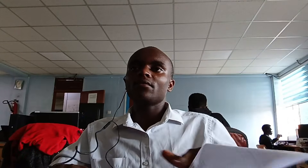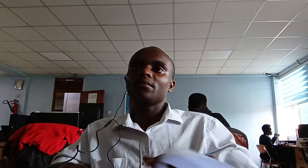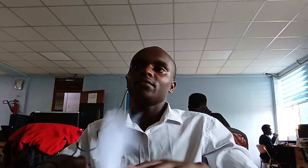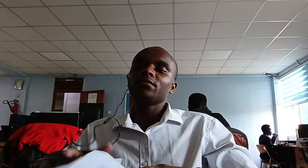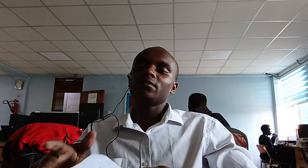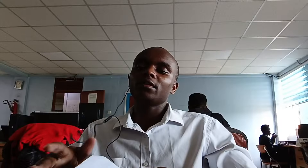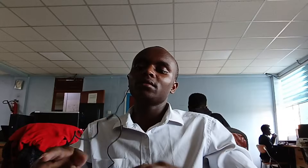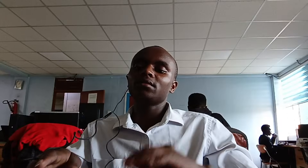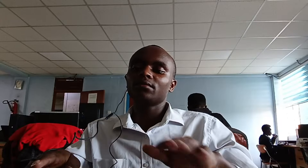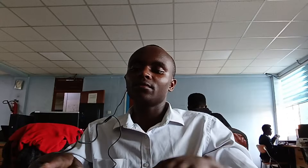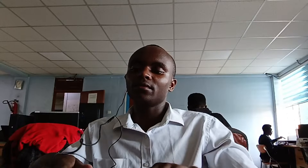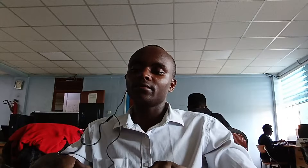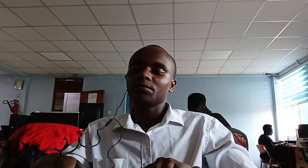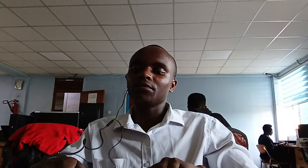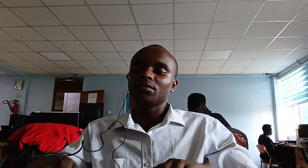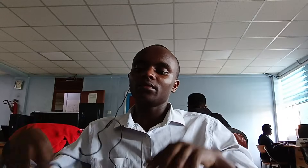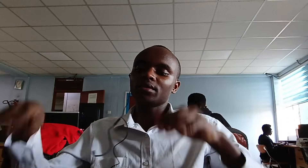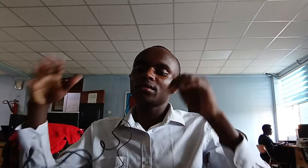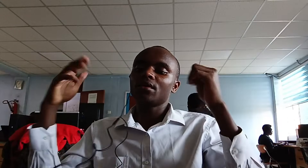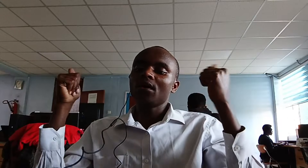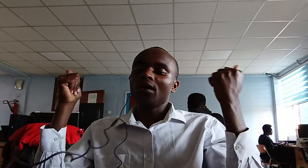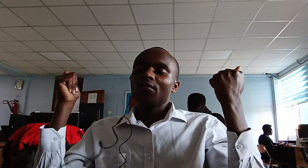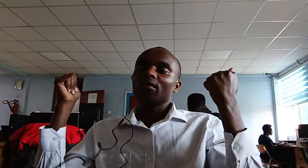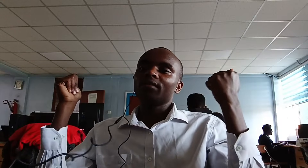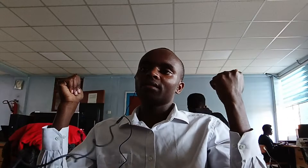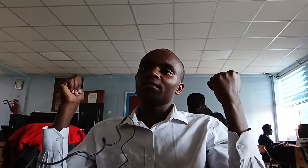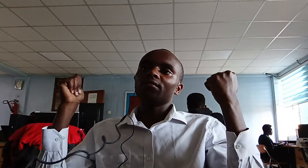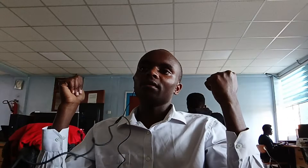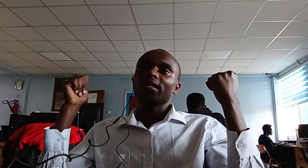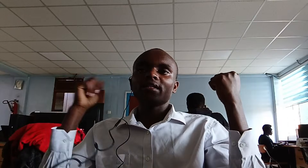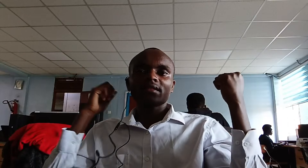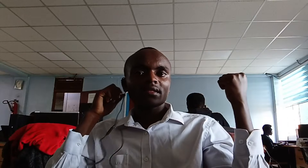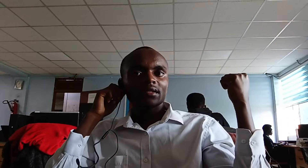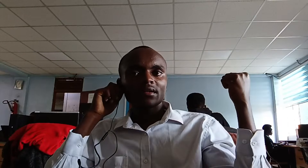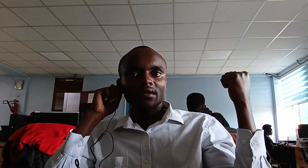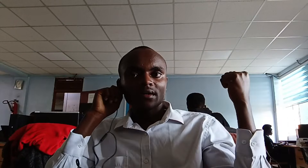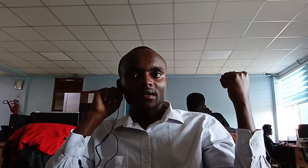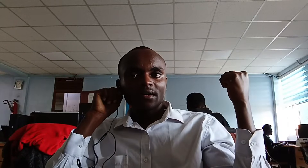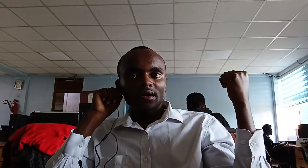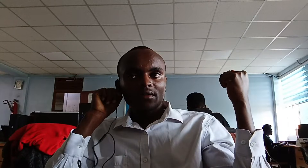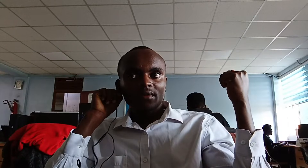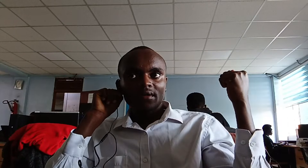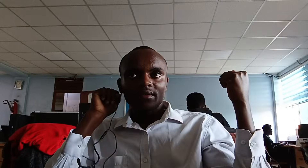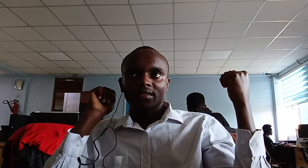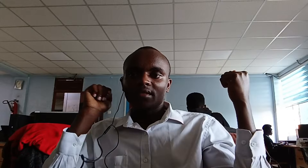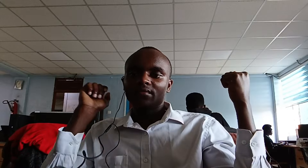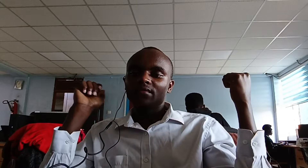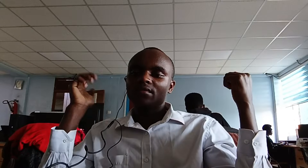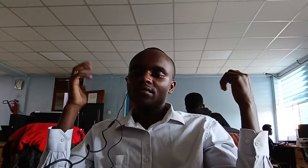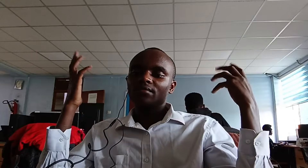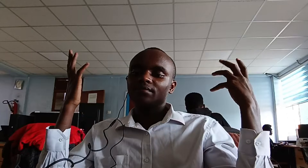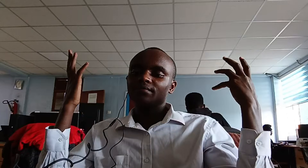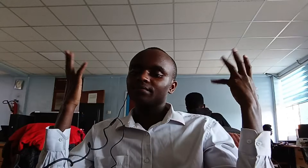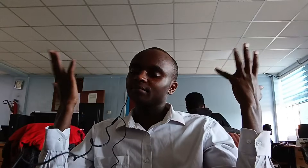moving forwards, moving onwards. We have the sign for guest, and we have the sign for